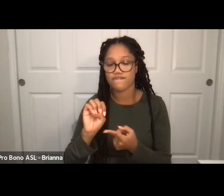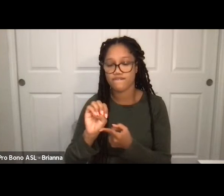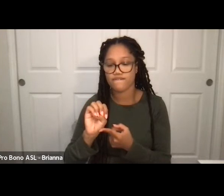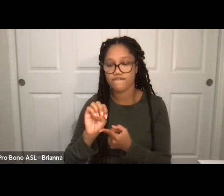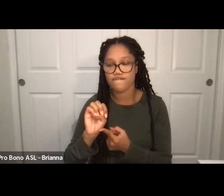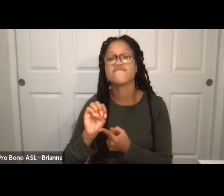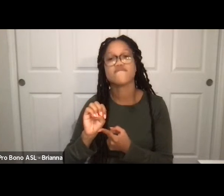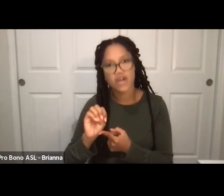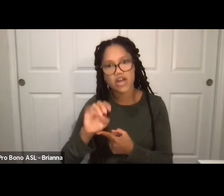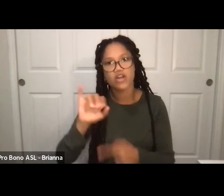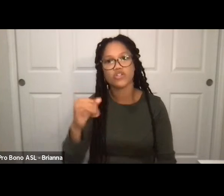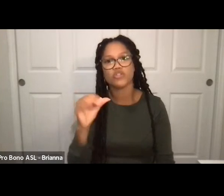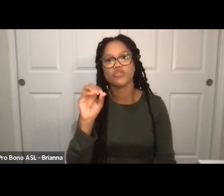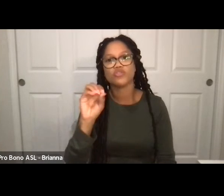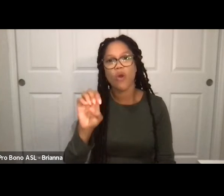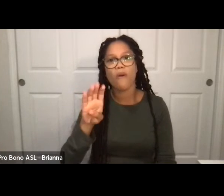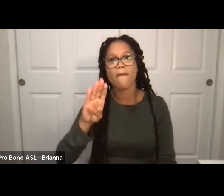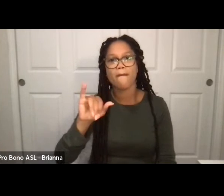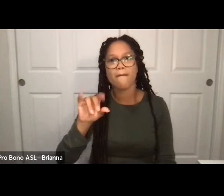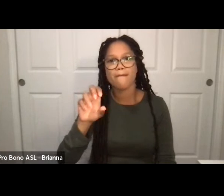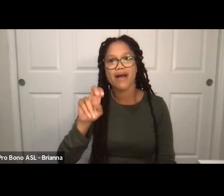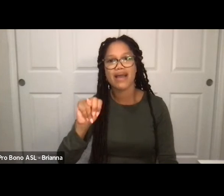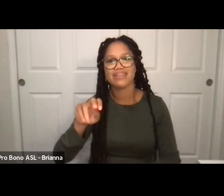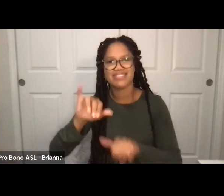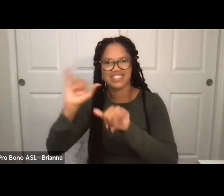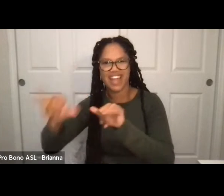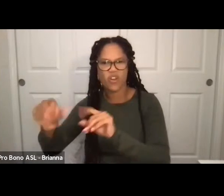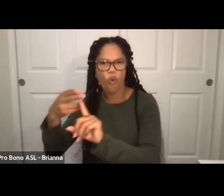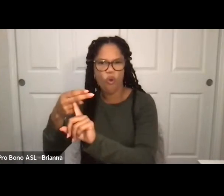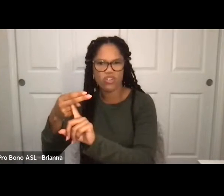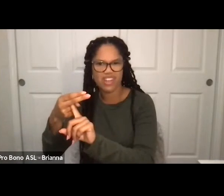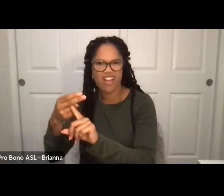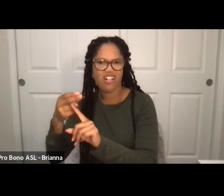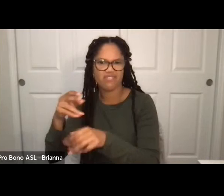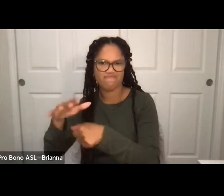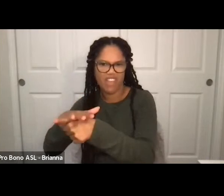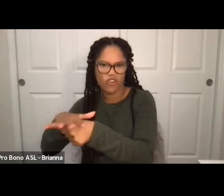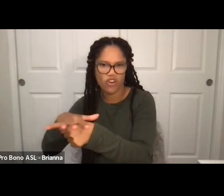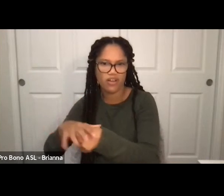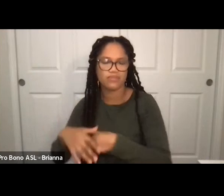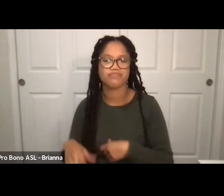Intercontinental Hotel. Other heads of state are staying at the Ritz-Carlton.